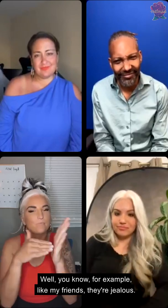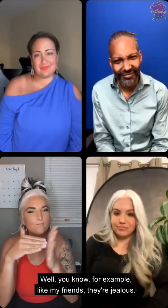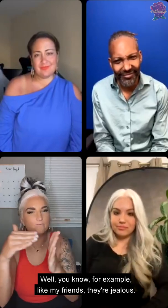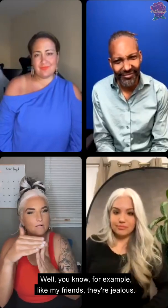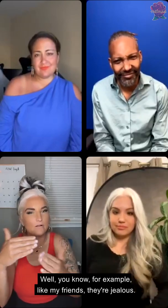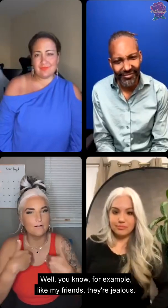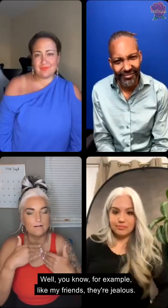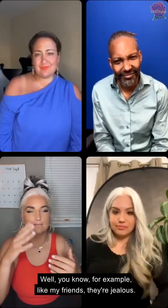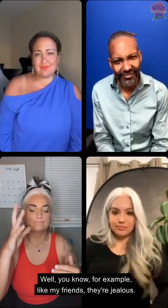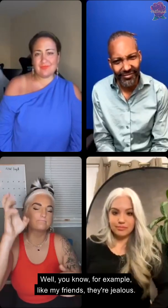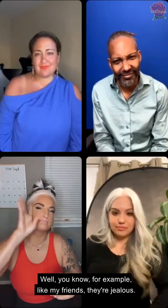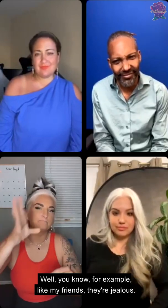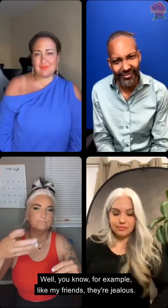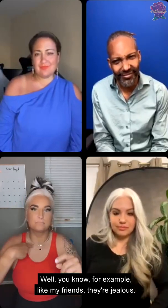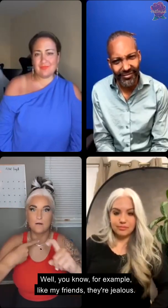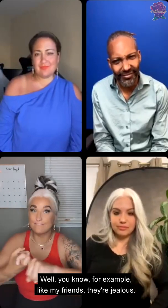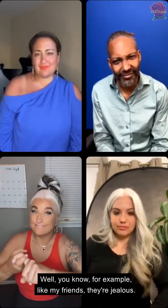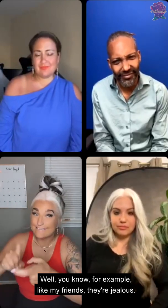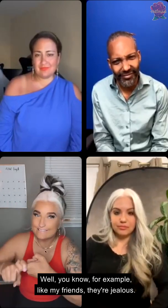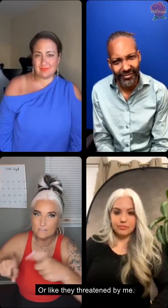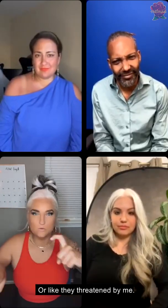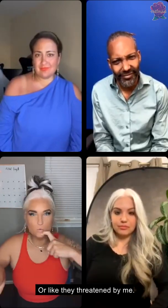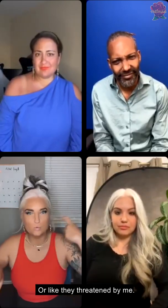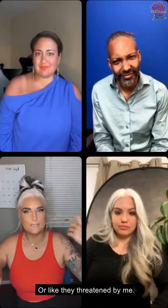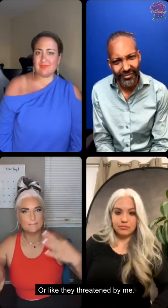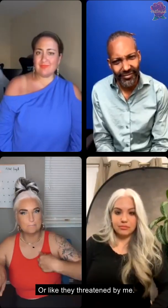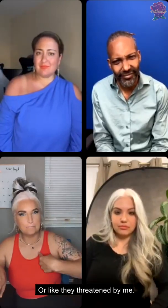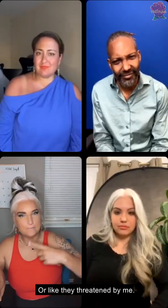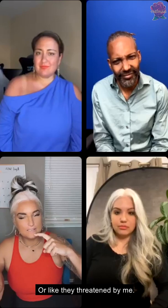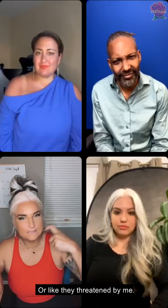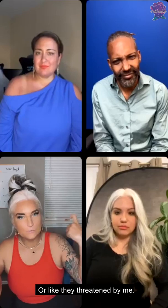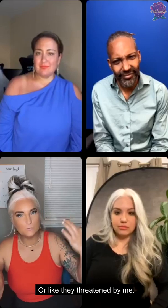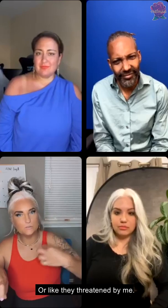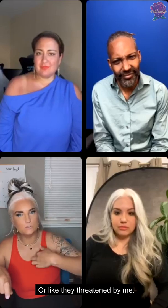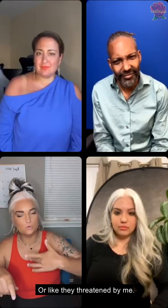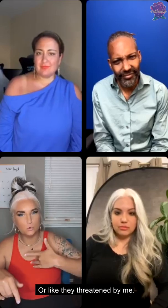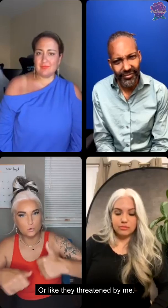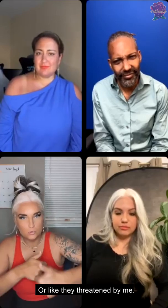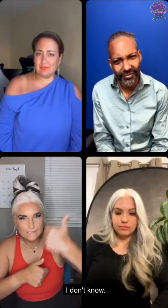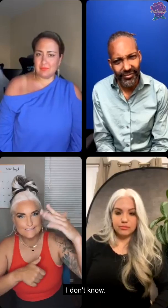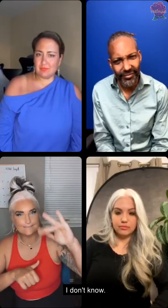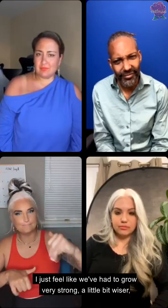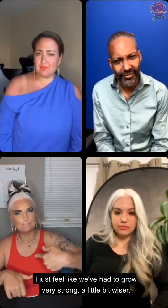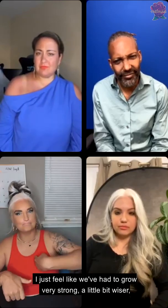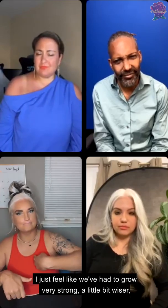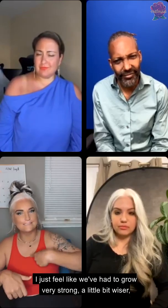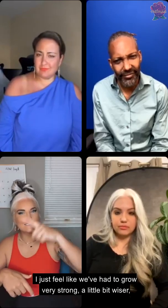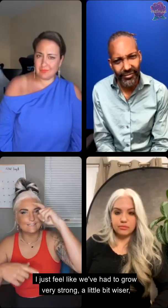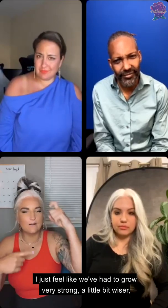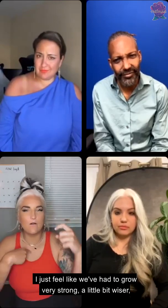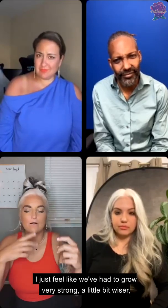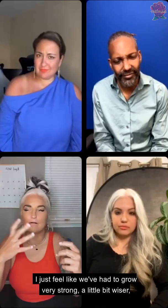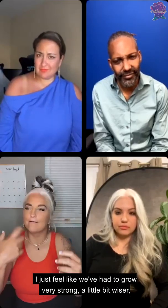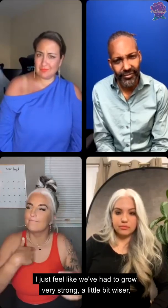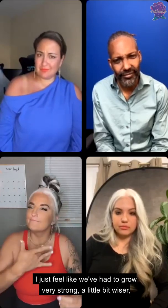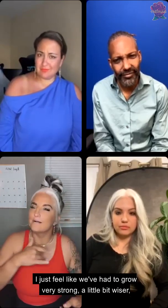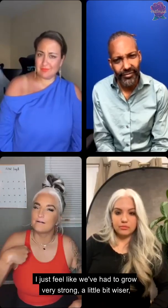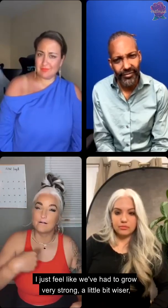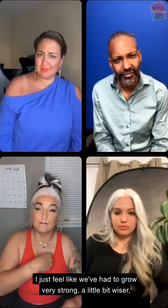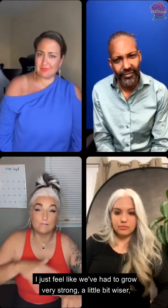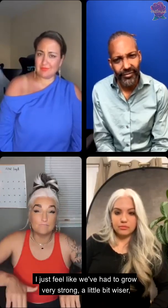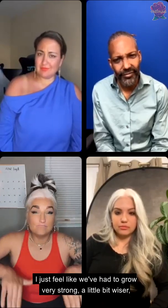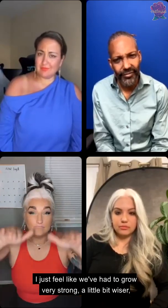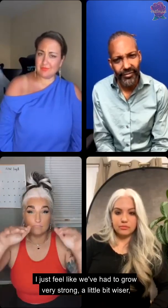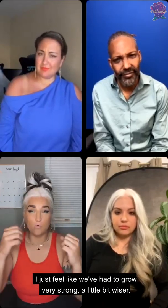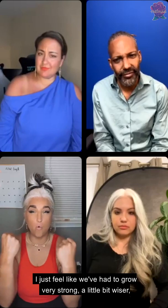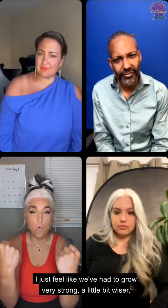well, for example, like if I have friends, they're jealous or like they threatened by me. I don't know. I just feel like